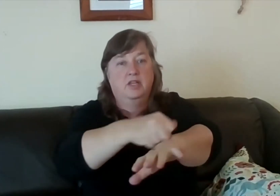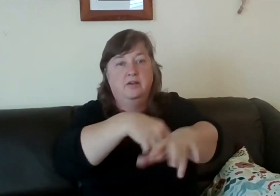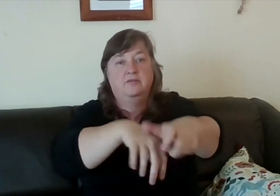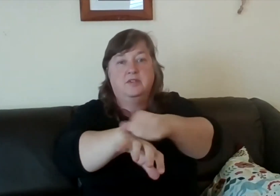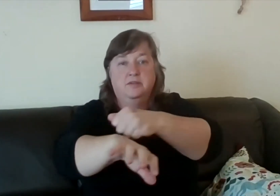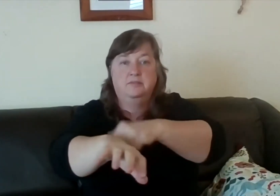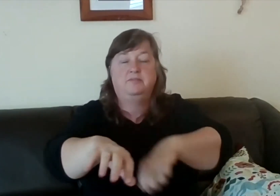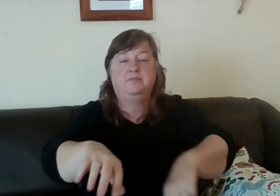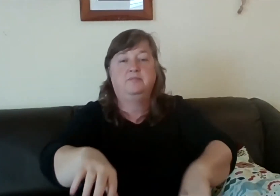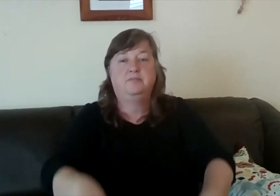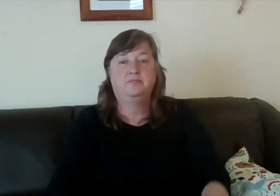gloves.